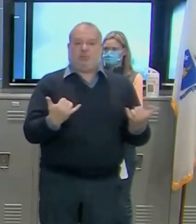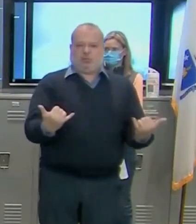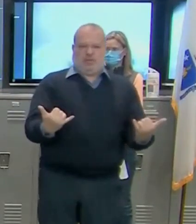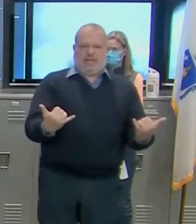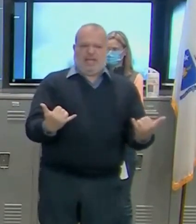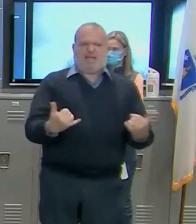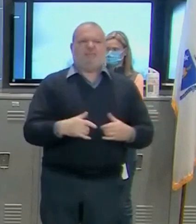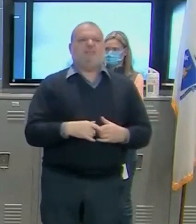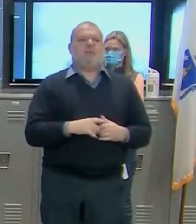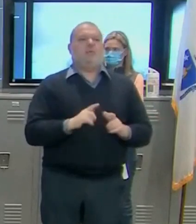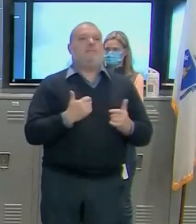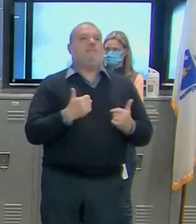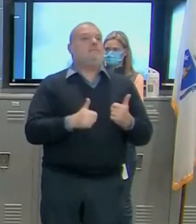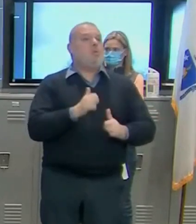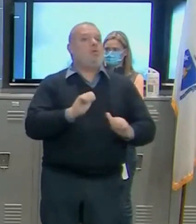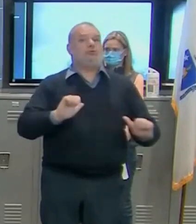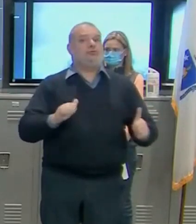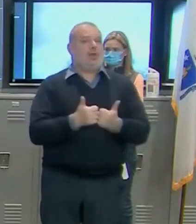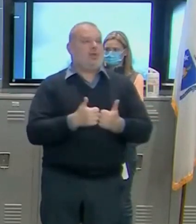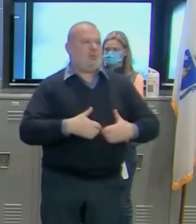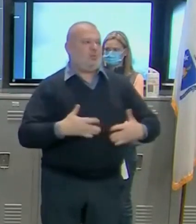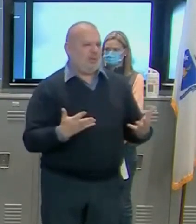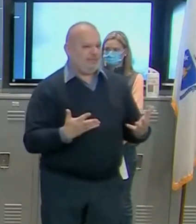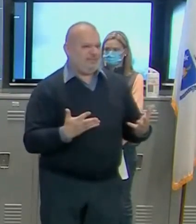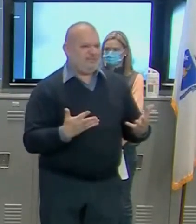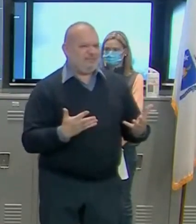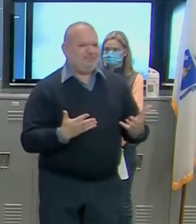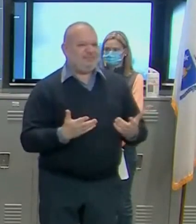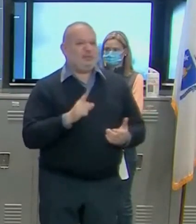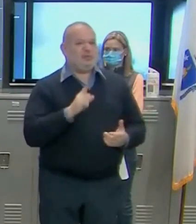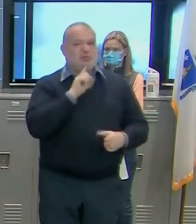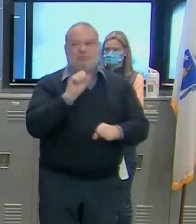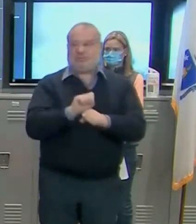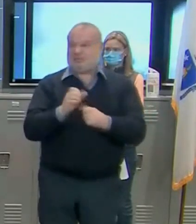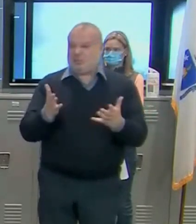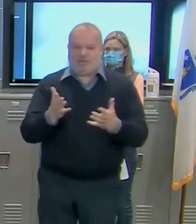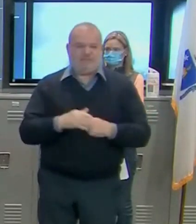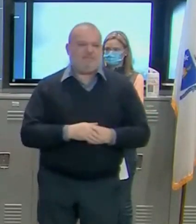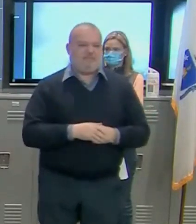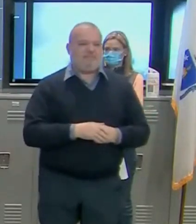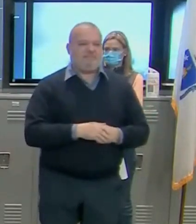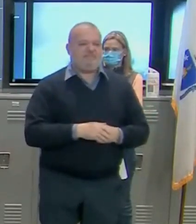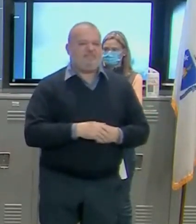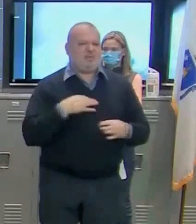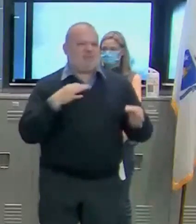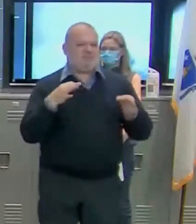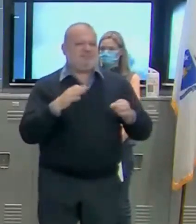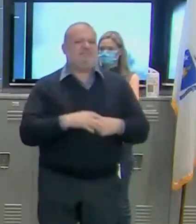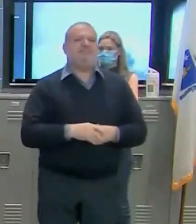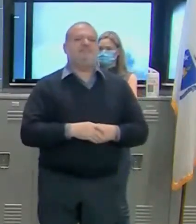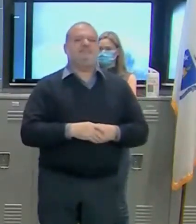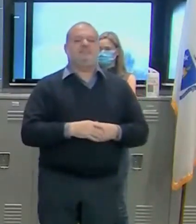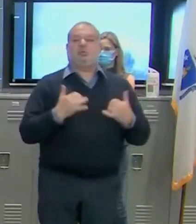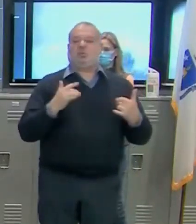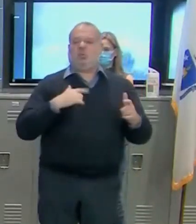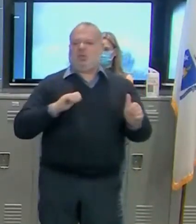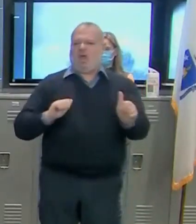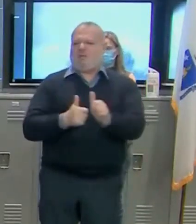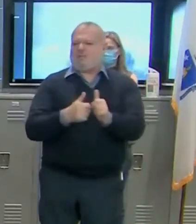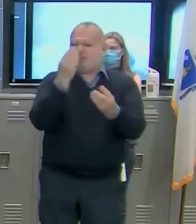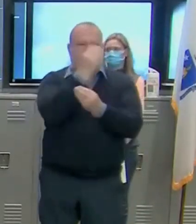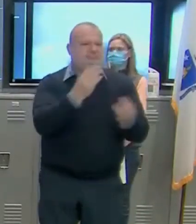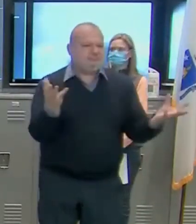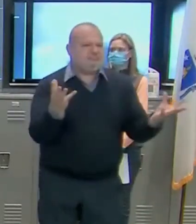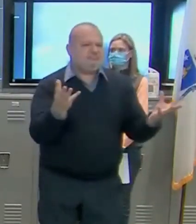MBTA, and the day has surely delivered. I think our primary, just to give an update on current conditions, our primary concern